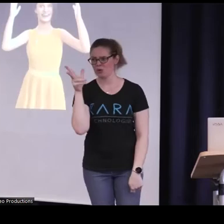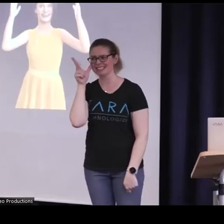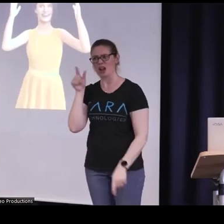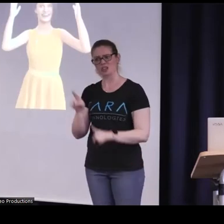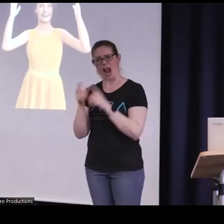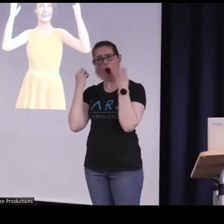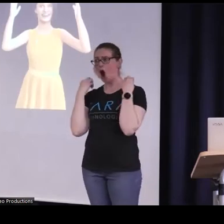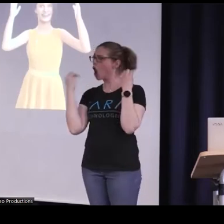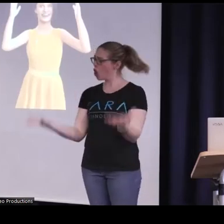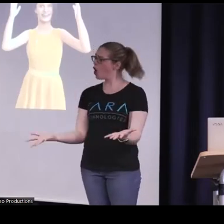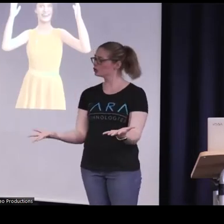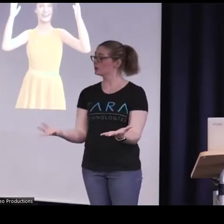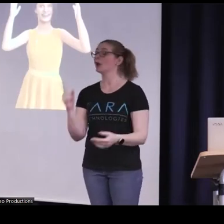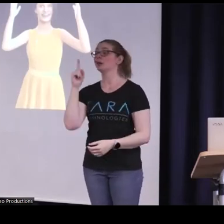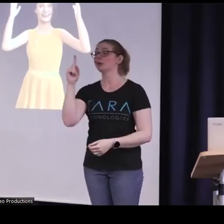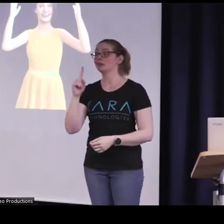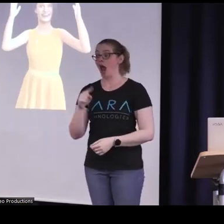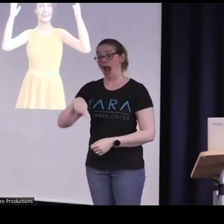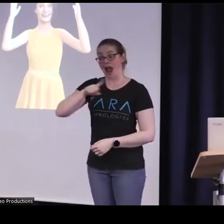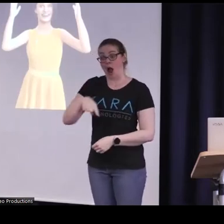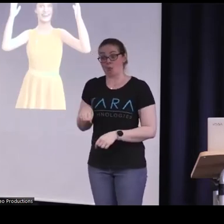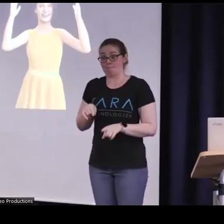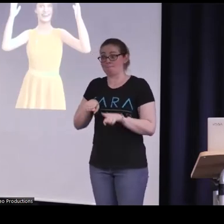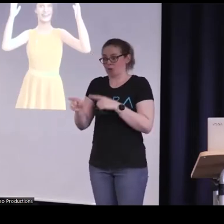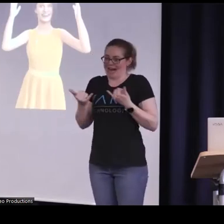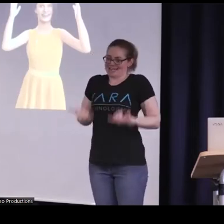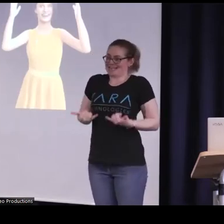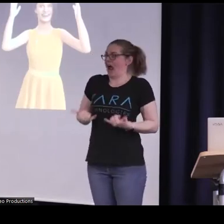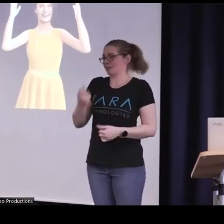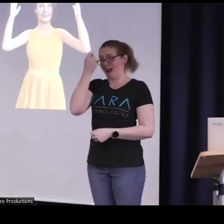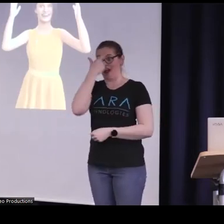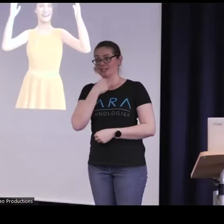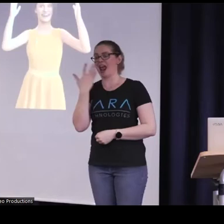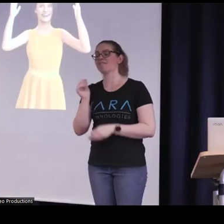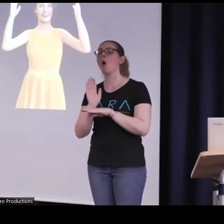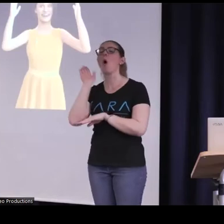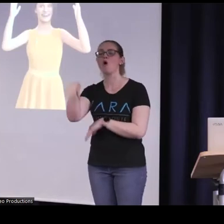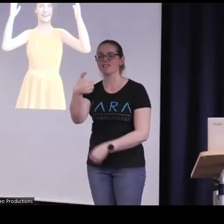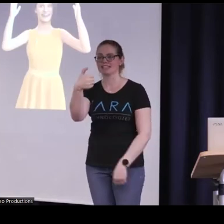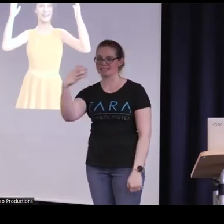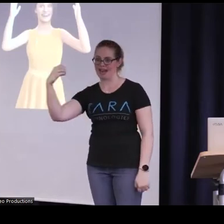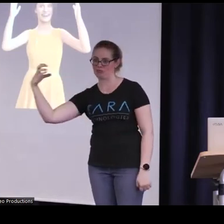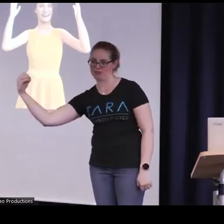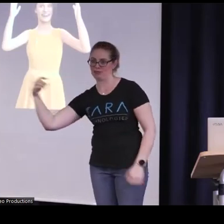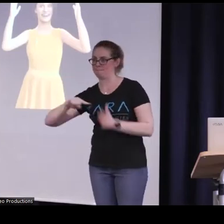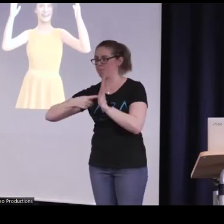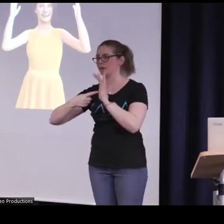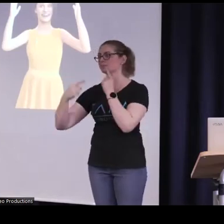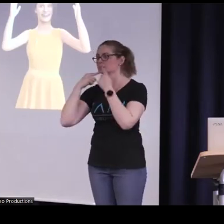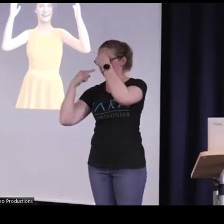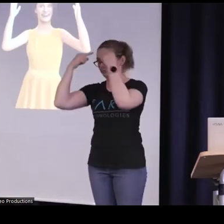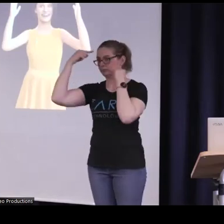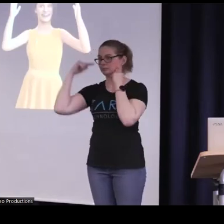expressions. 124 sounds like quite a lot. However, our most current avatar has